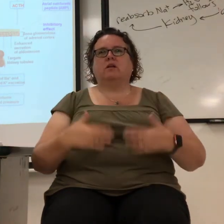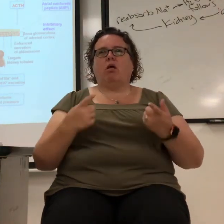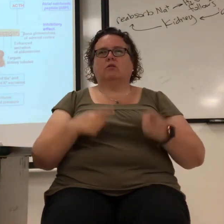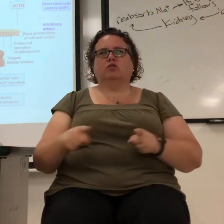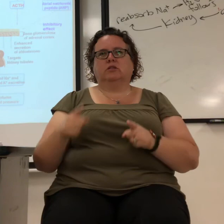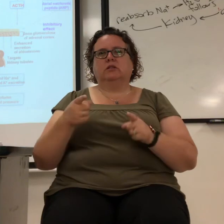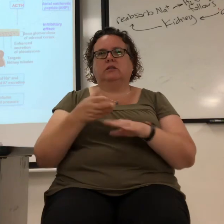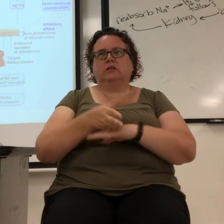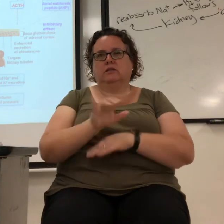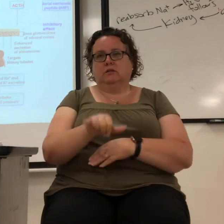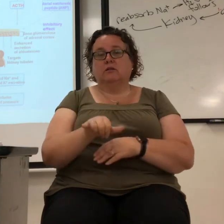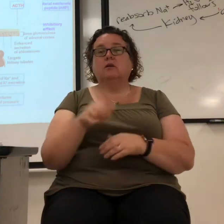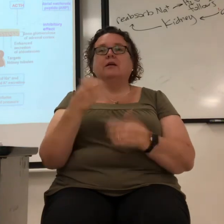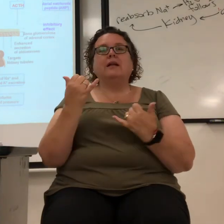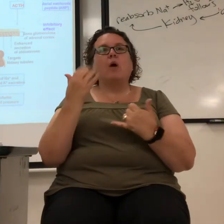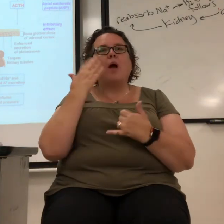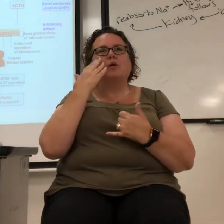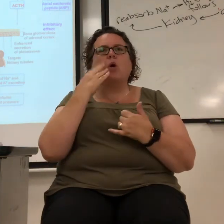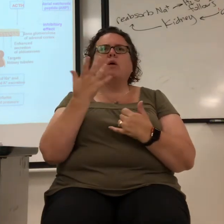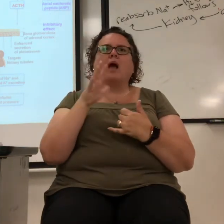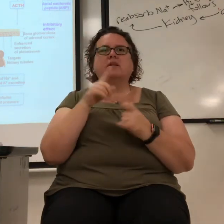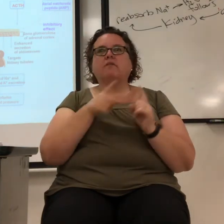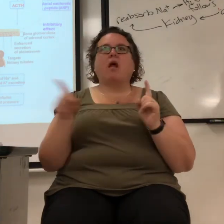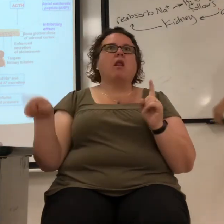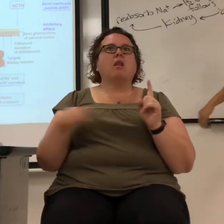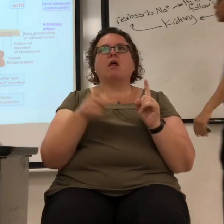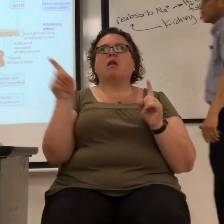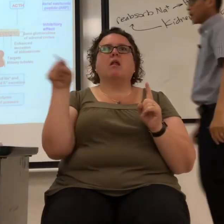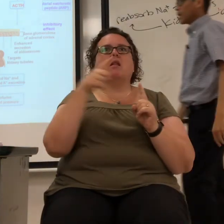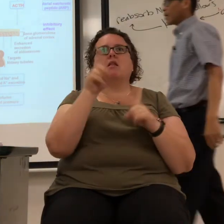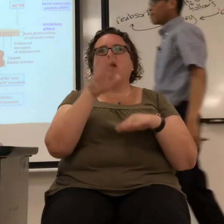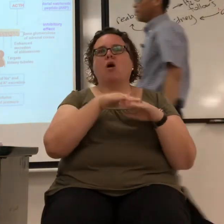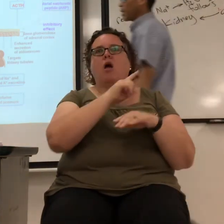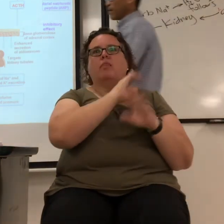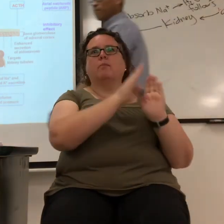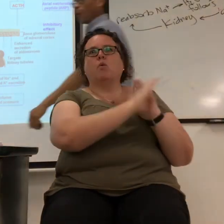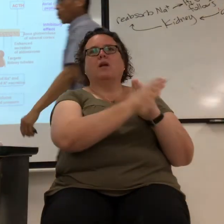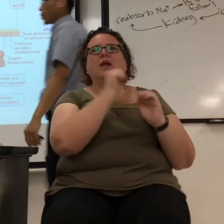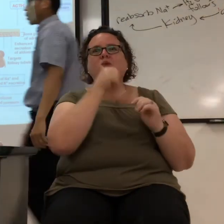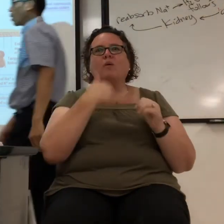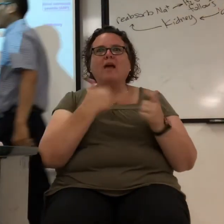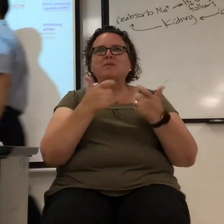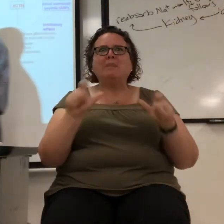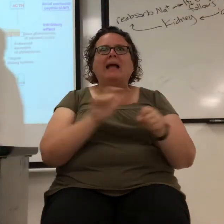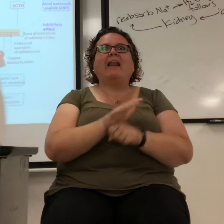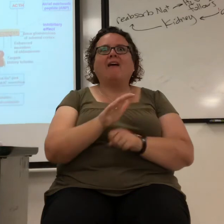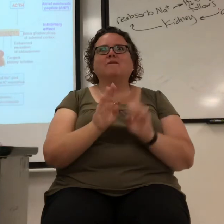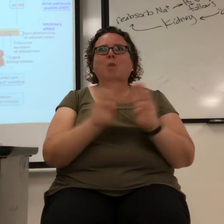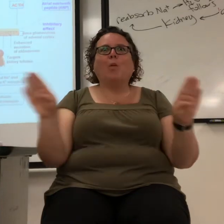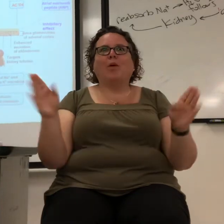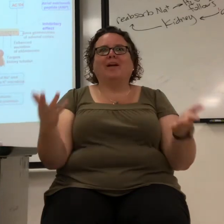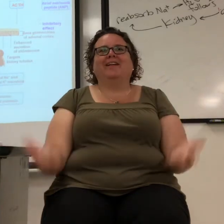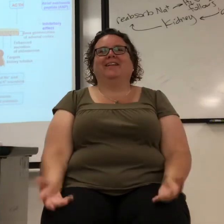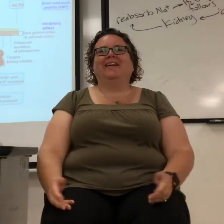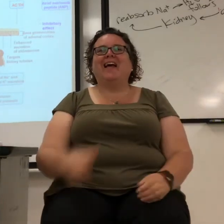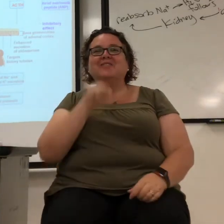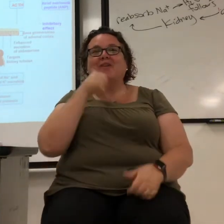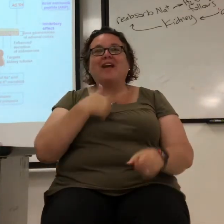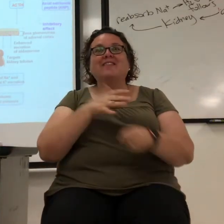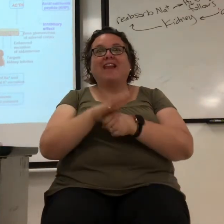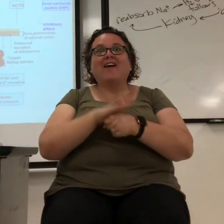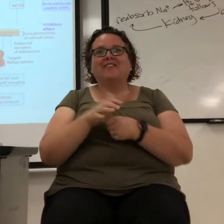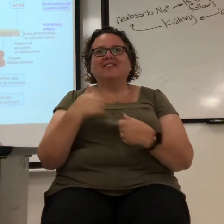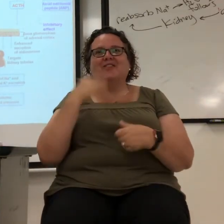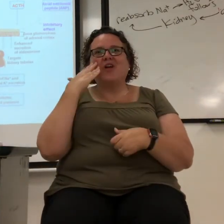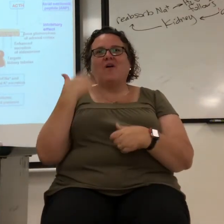that. Okay, now I know I kind of went all over the place on the board. I don't have a big enough board. I don't have enough boards. But so, you